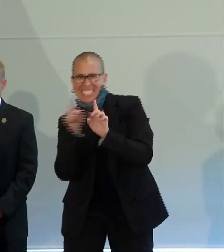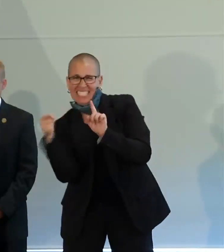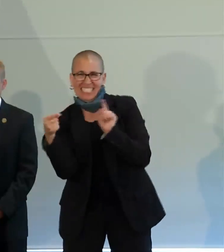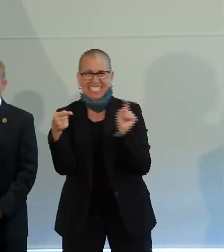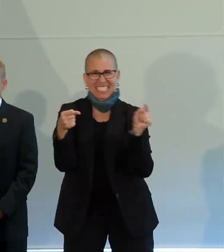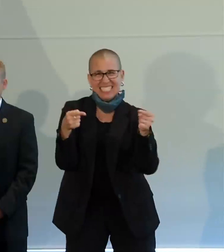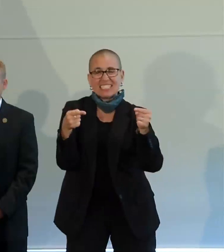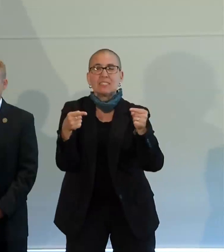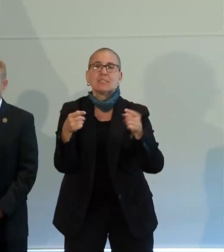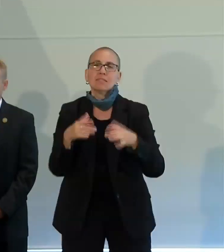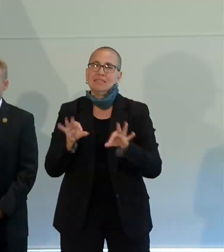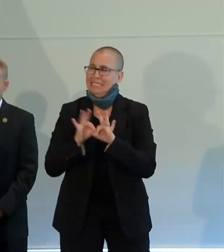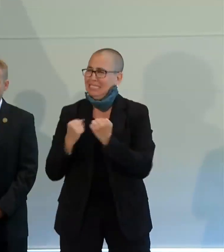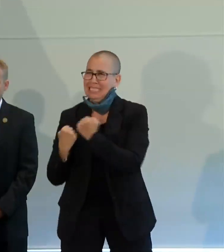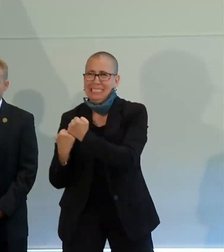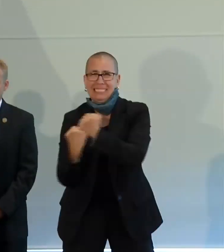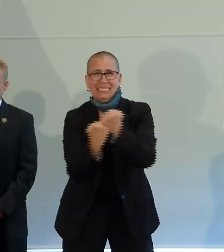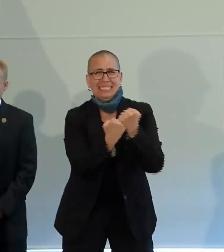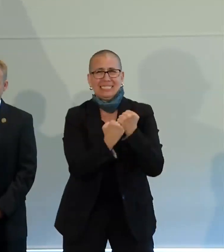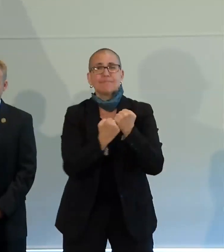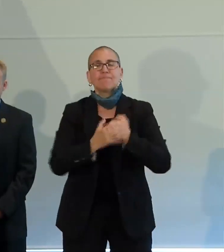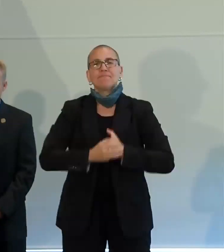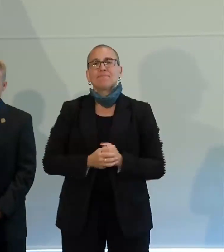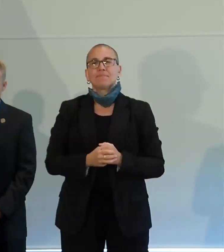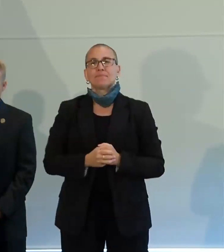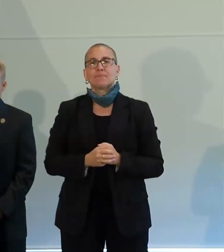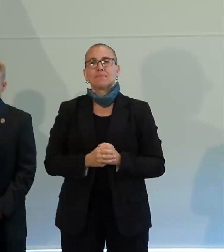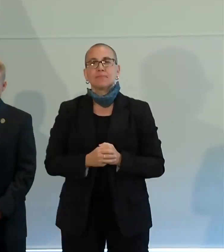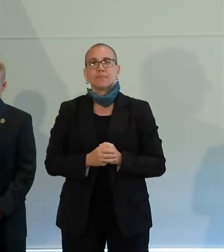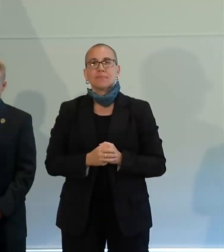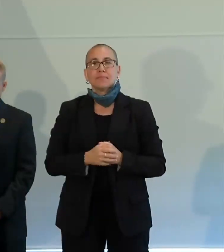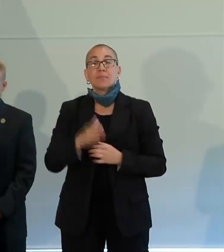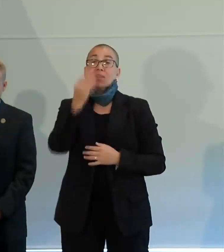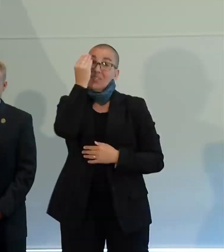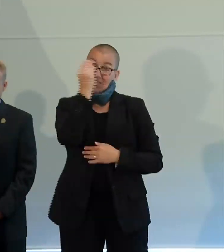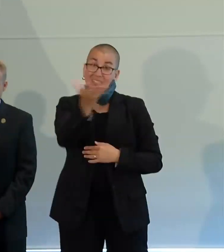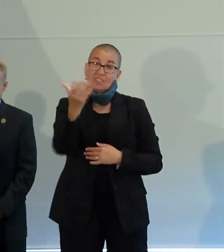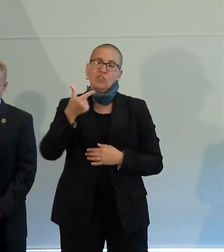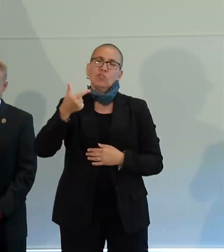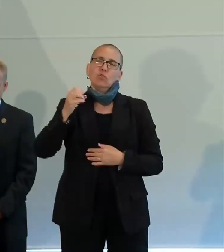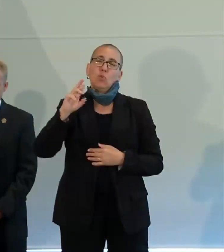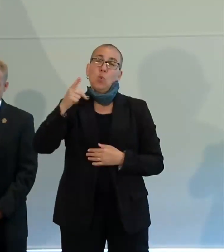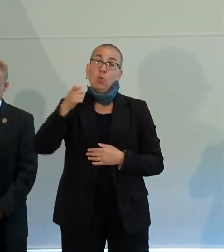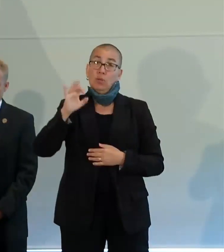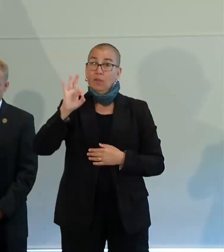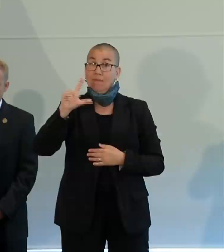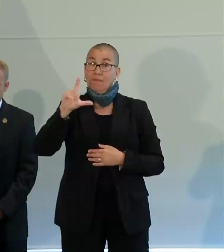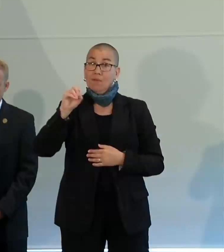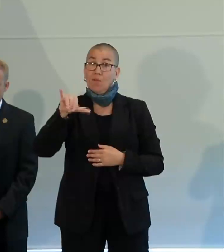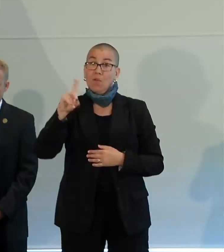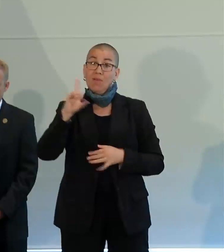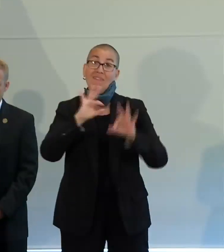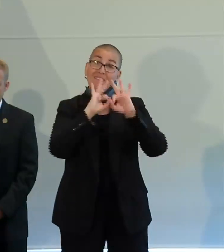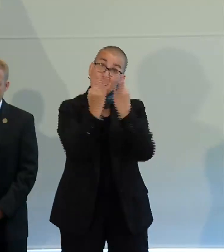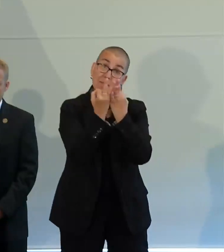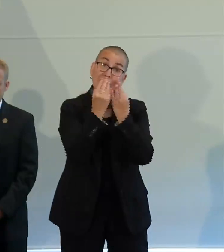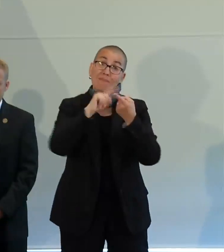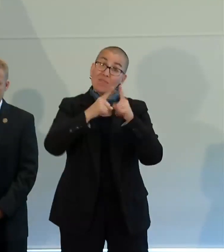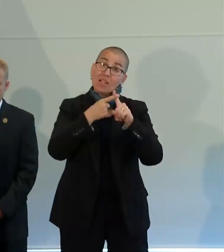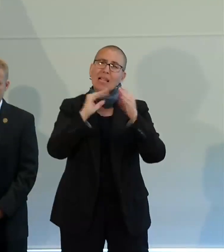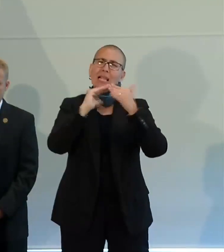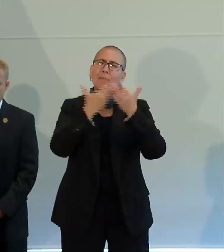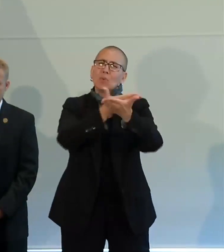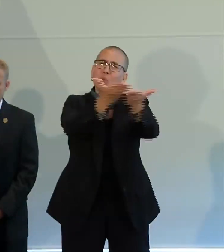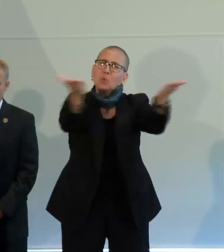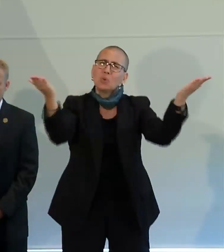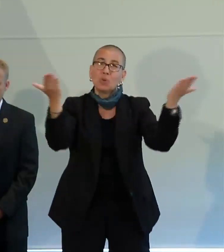the Floyd family, to our beloved community, and to everyone that is watching, I say, George Floyd mattered.